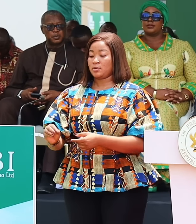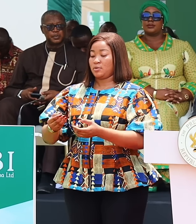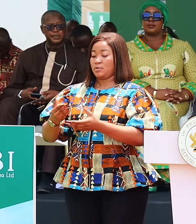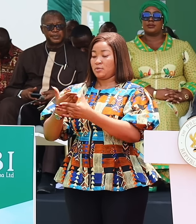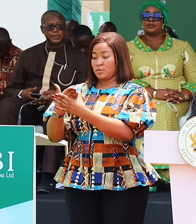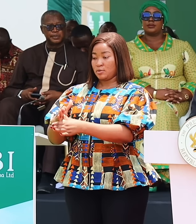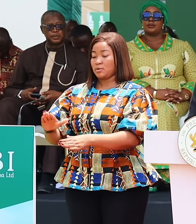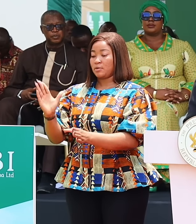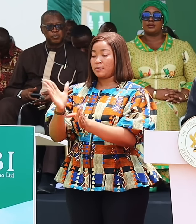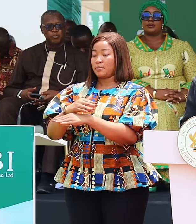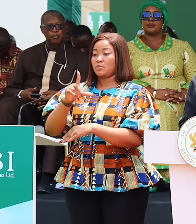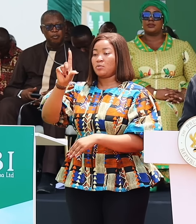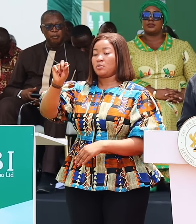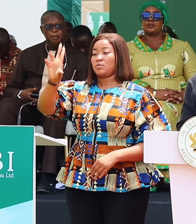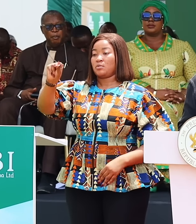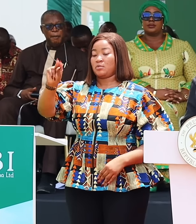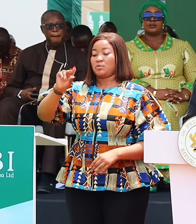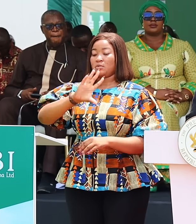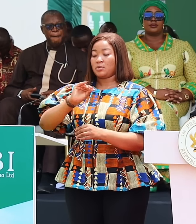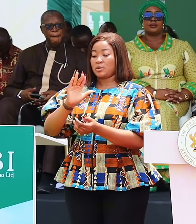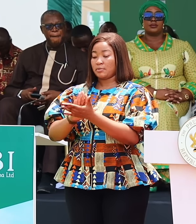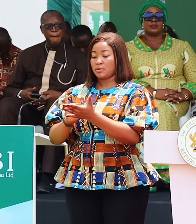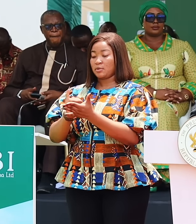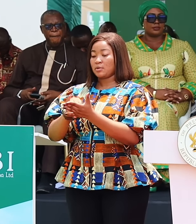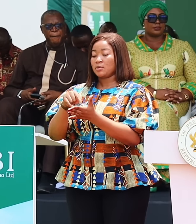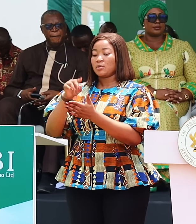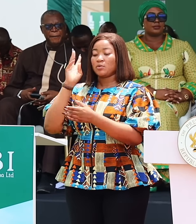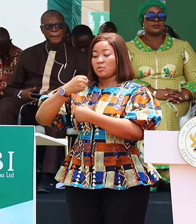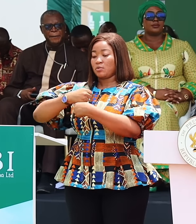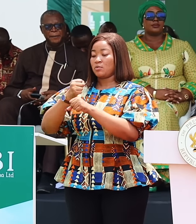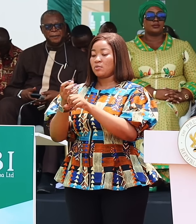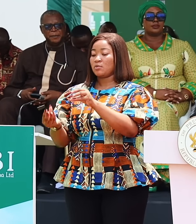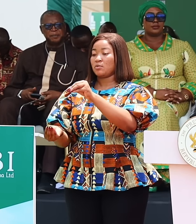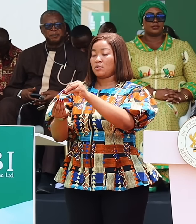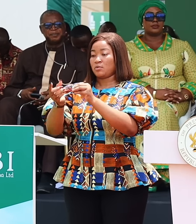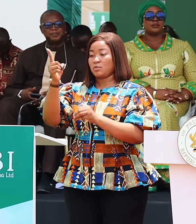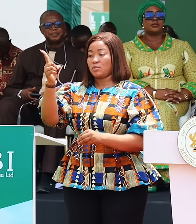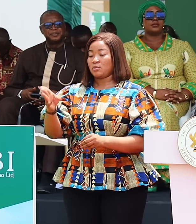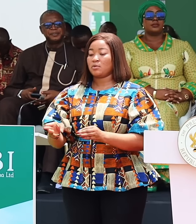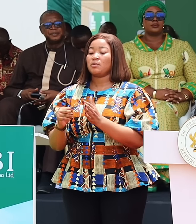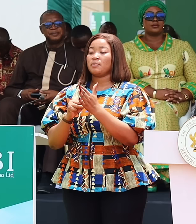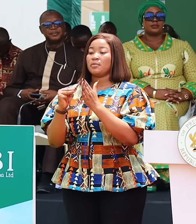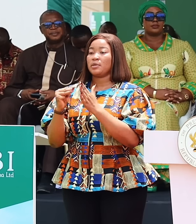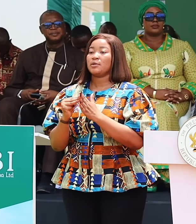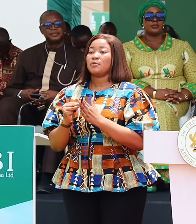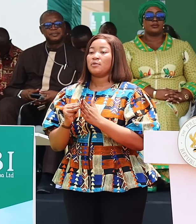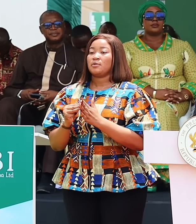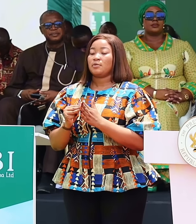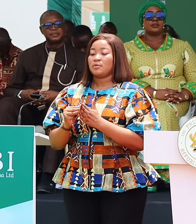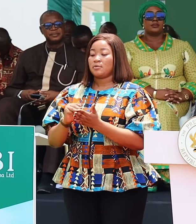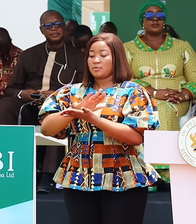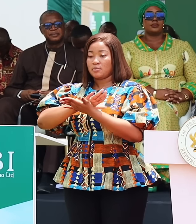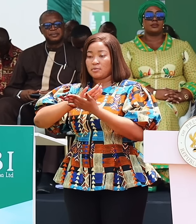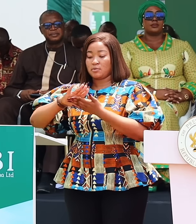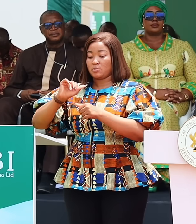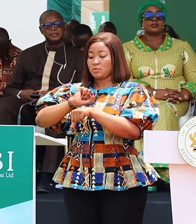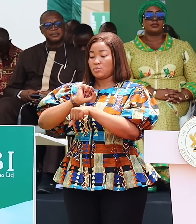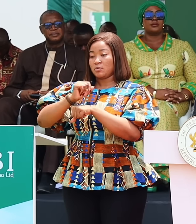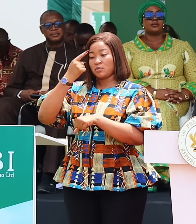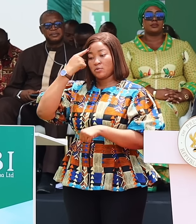by 2030. And we believe that this will create an additional 500,000 decent jobs for our